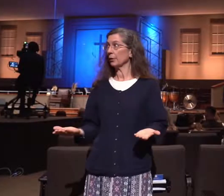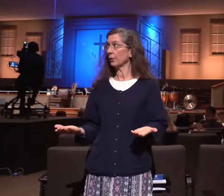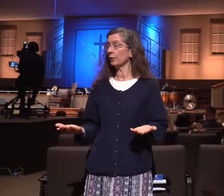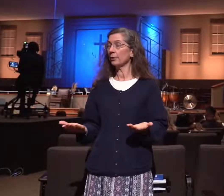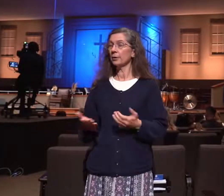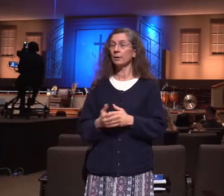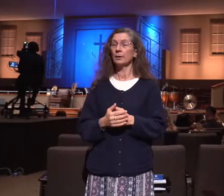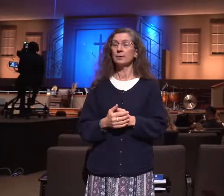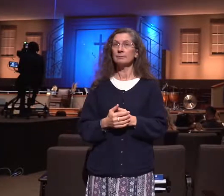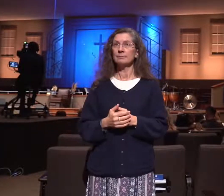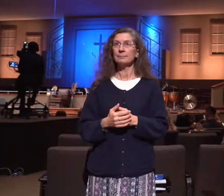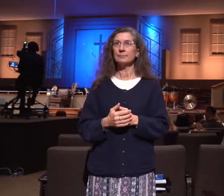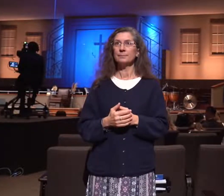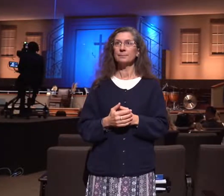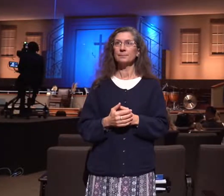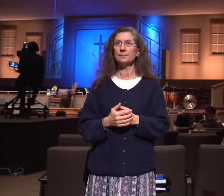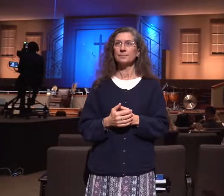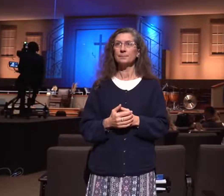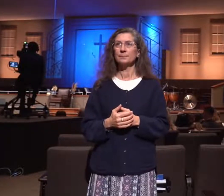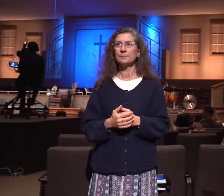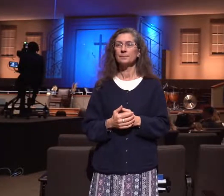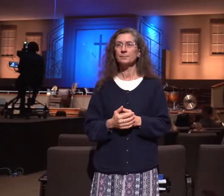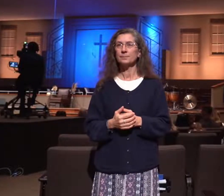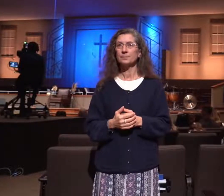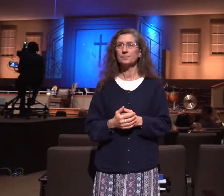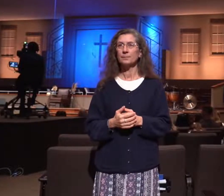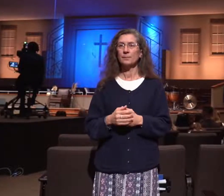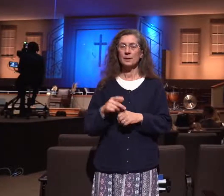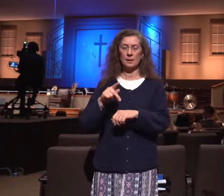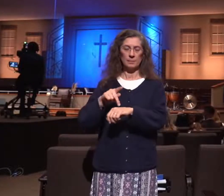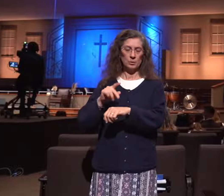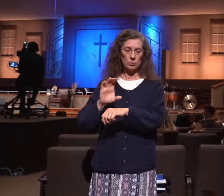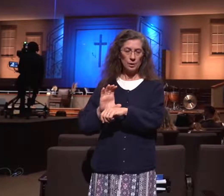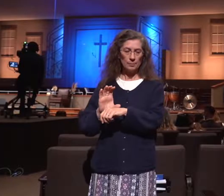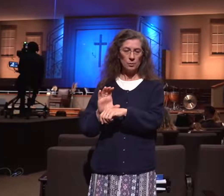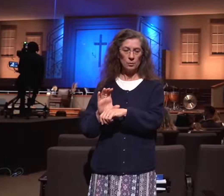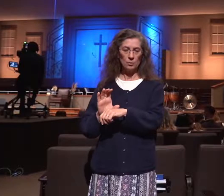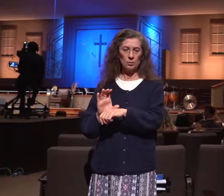And by the way, Pastor and the leadership of